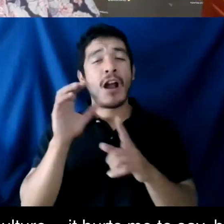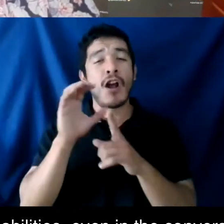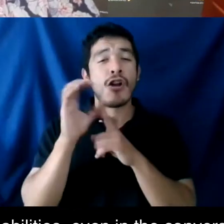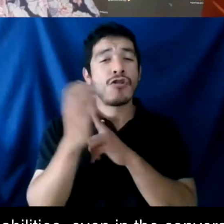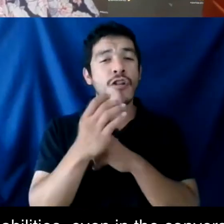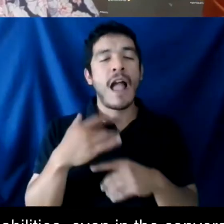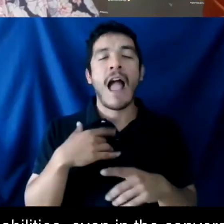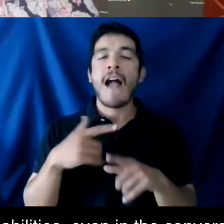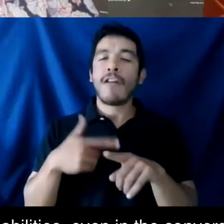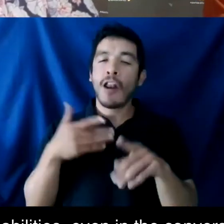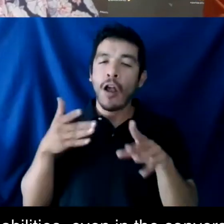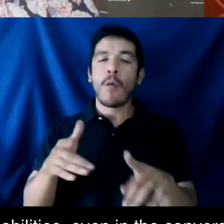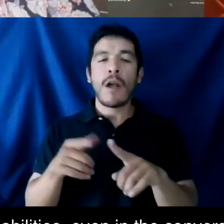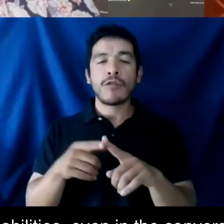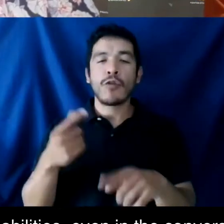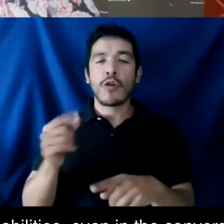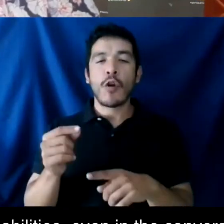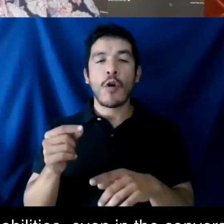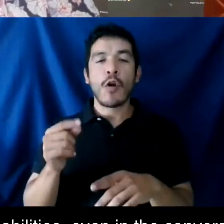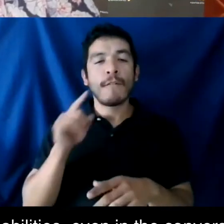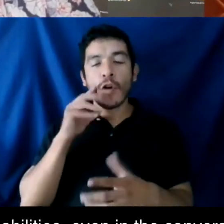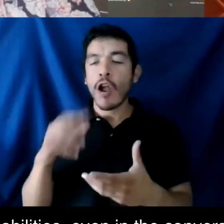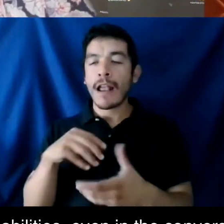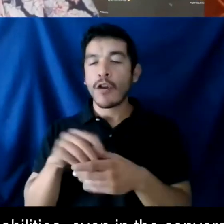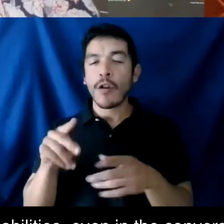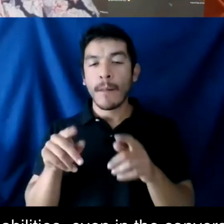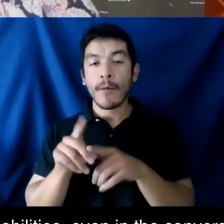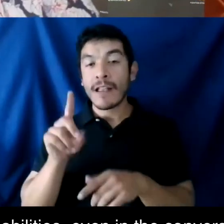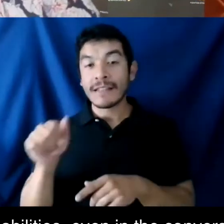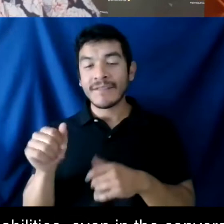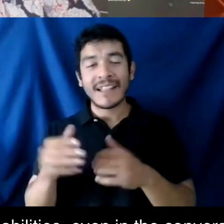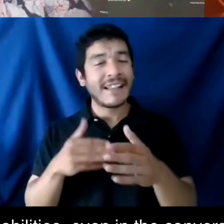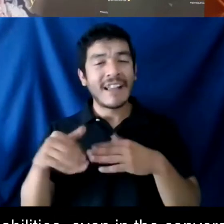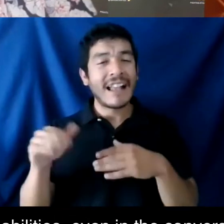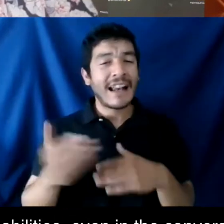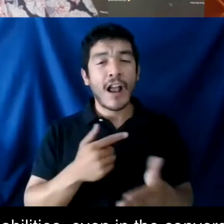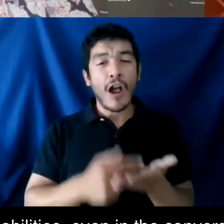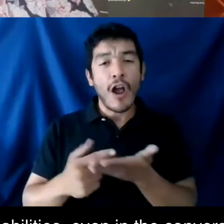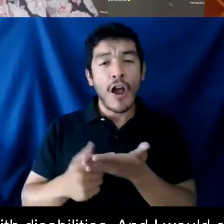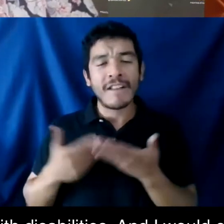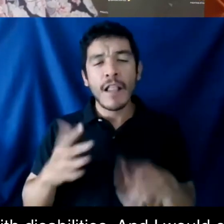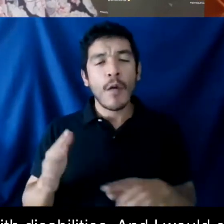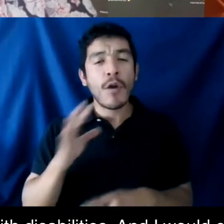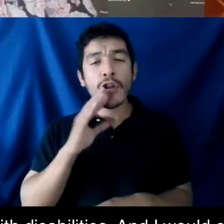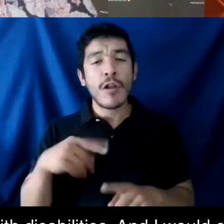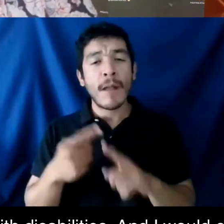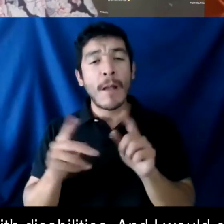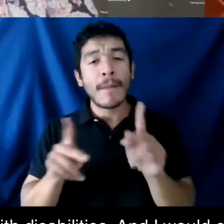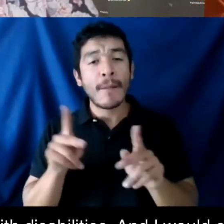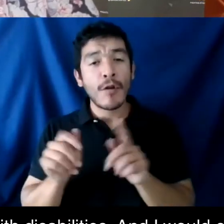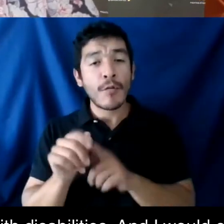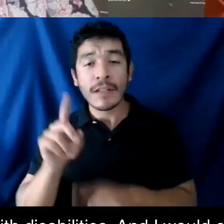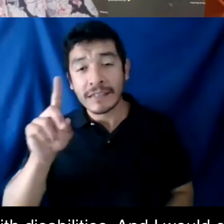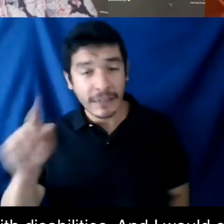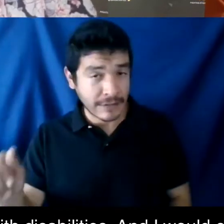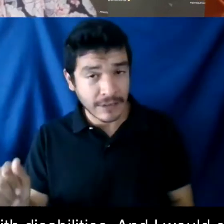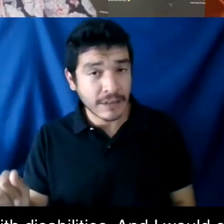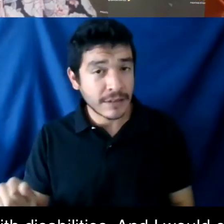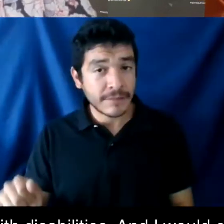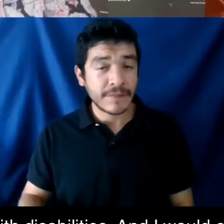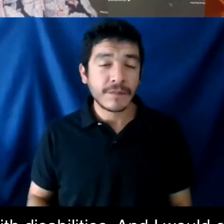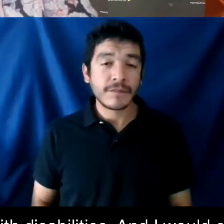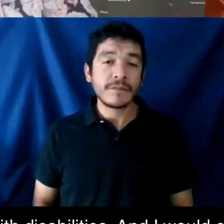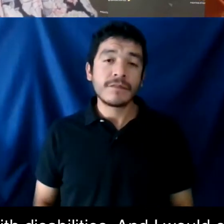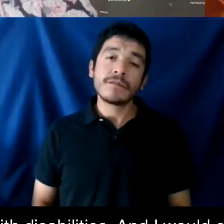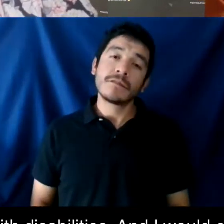including people with disabilities, even in the conversations that we have and in the way that we talk about people with